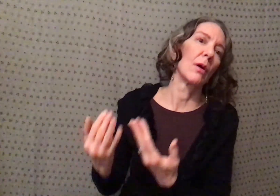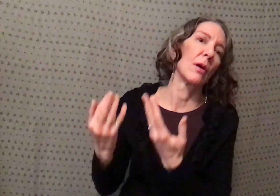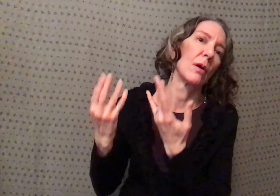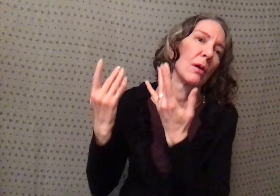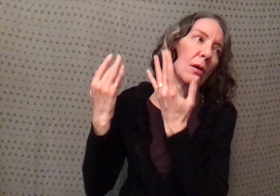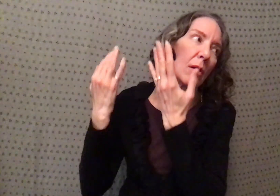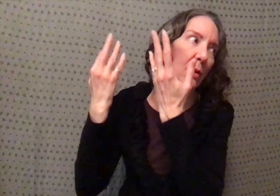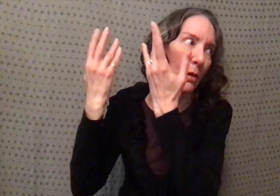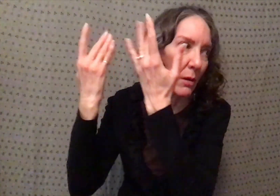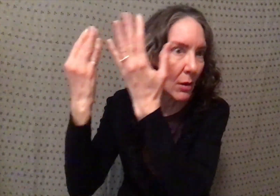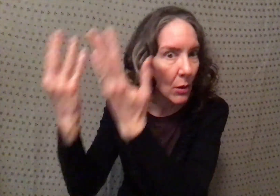so long.